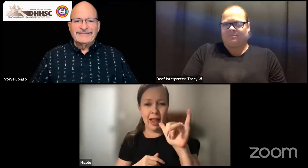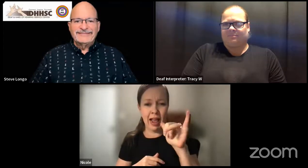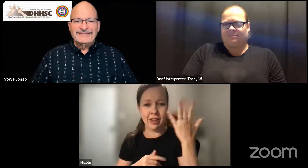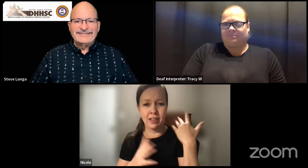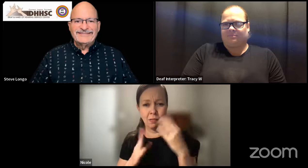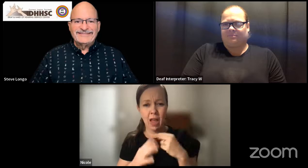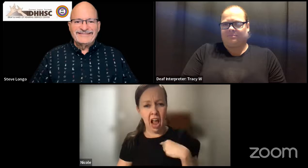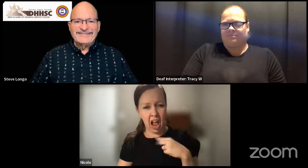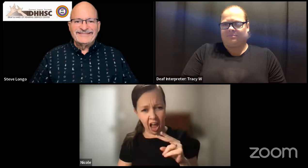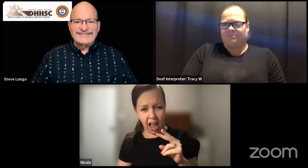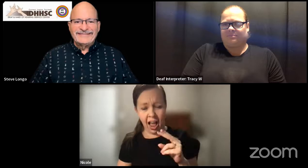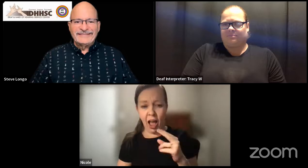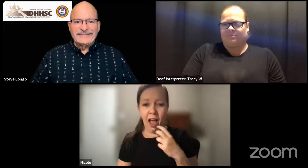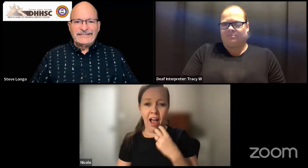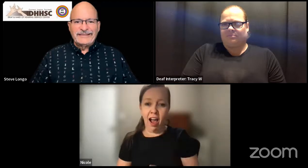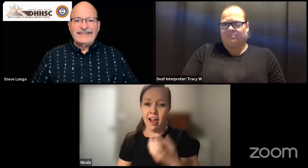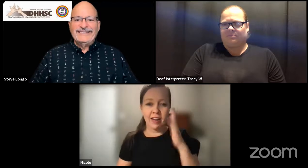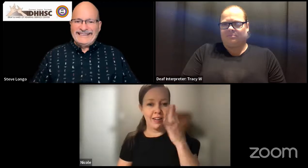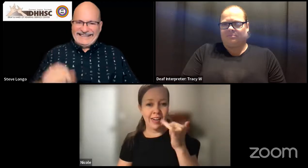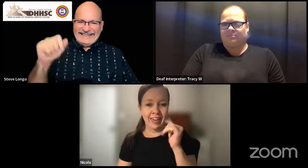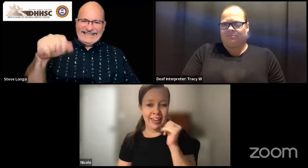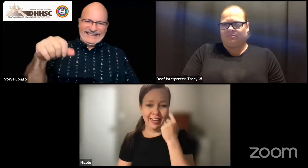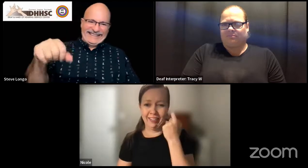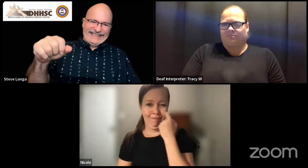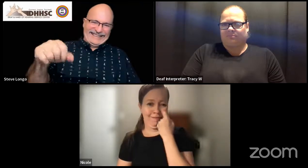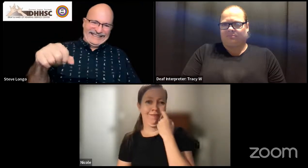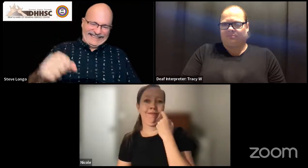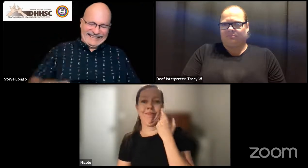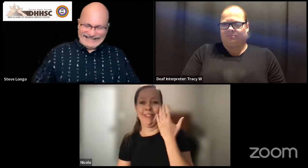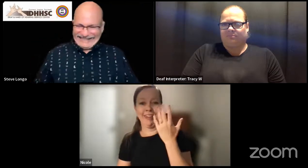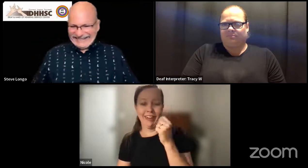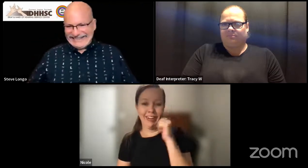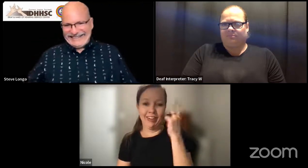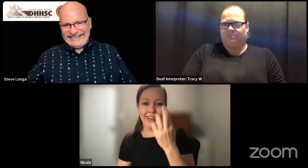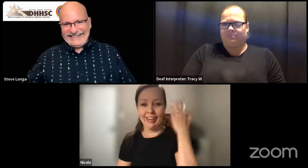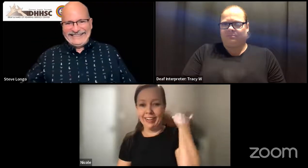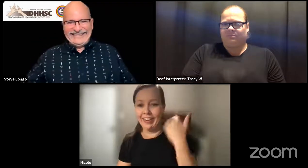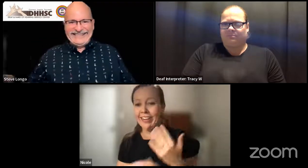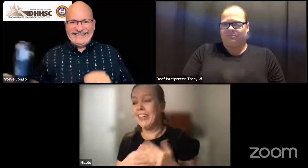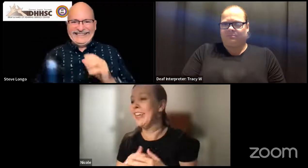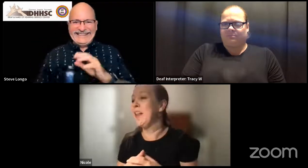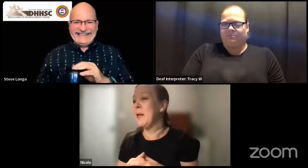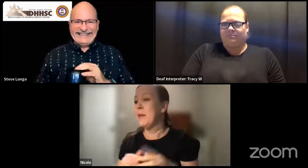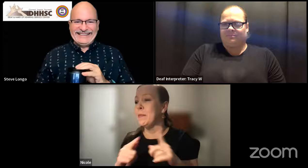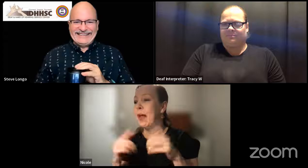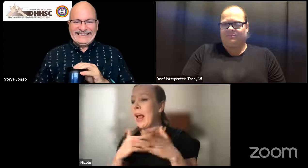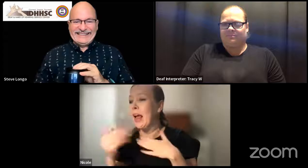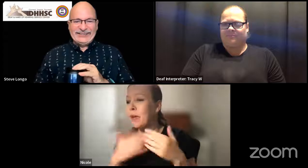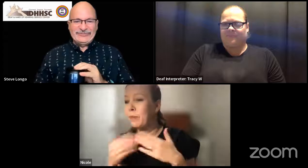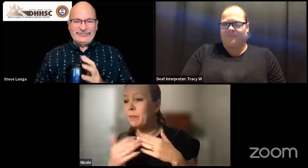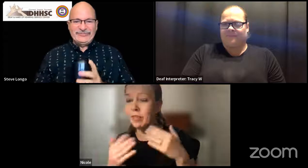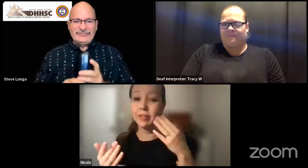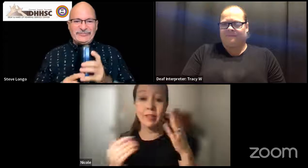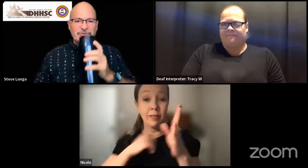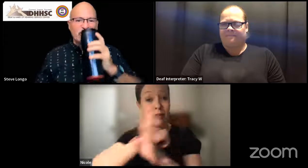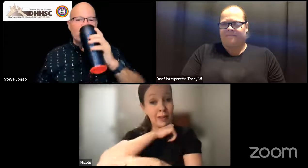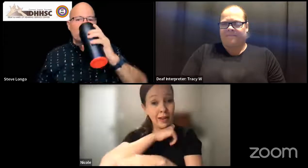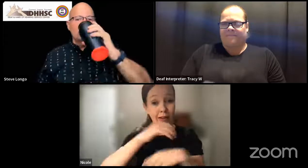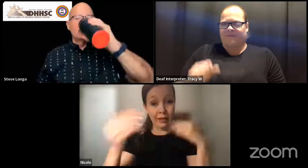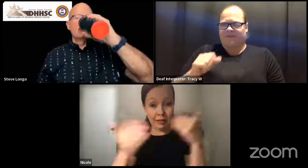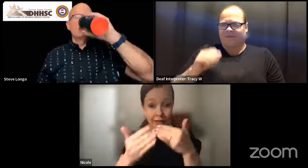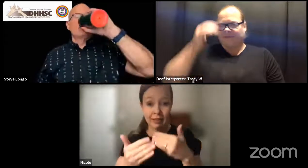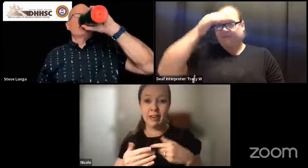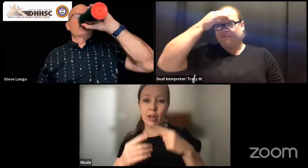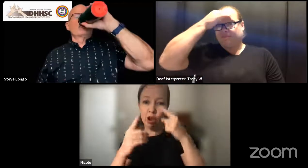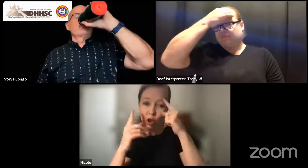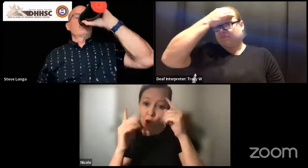gone. And when we were talking about when the last board meetings were from May, I can't believe it's been that long